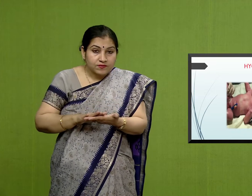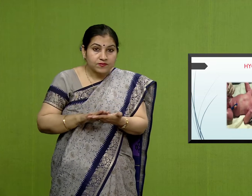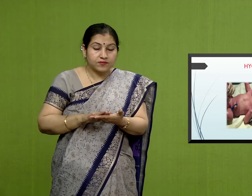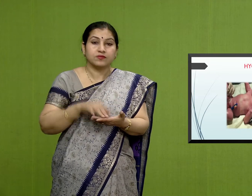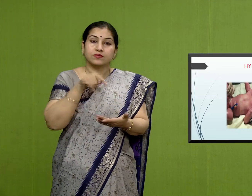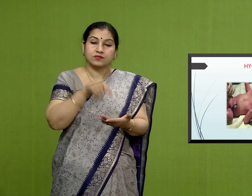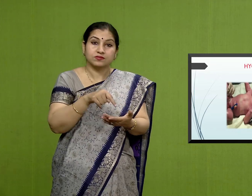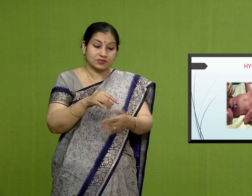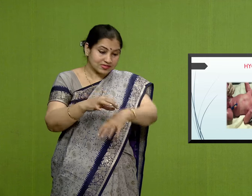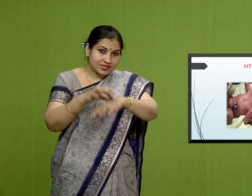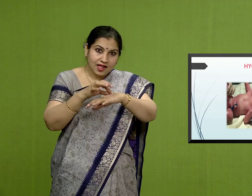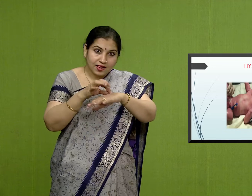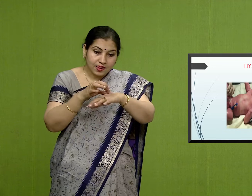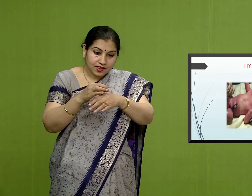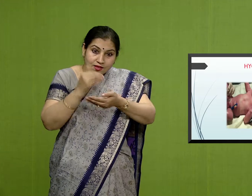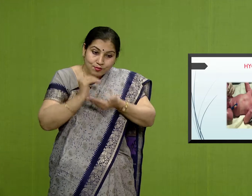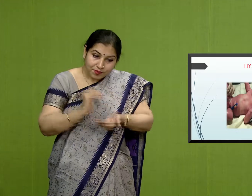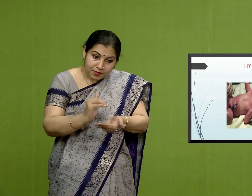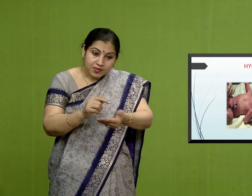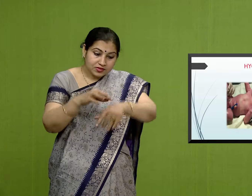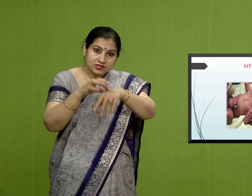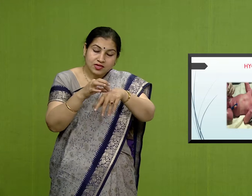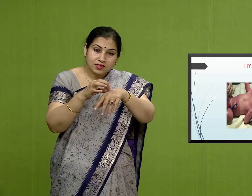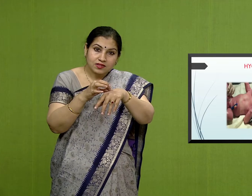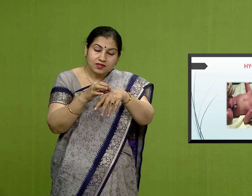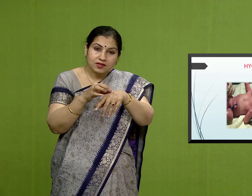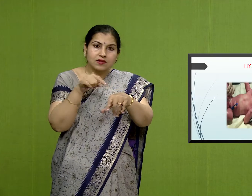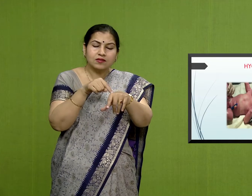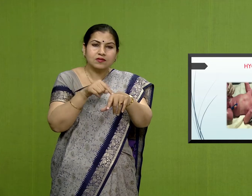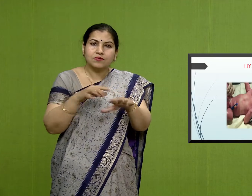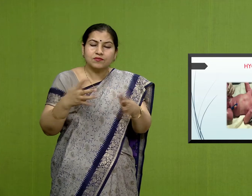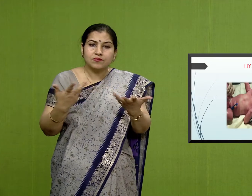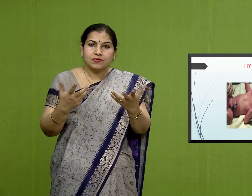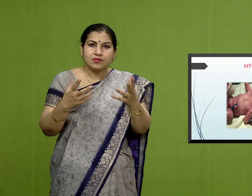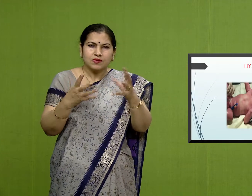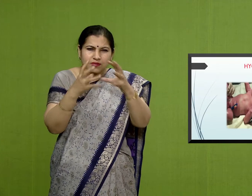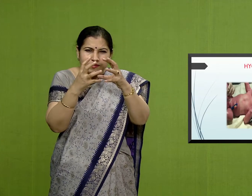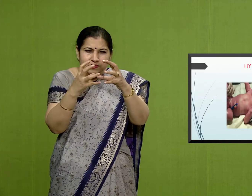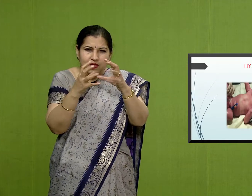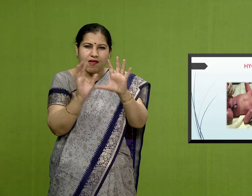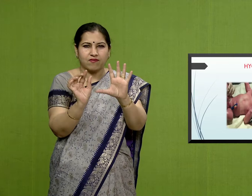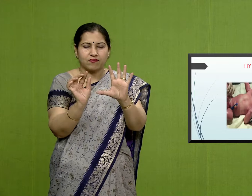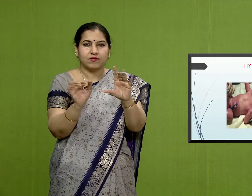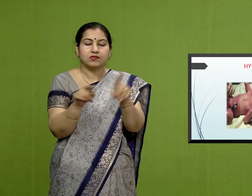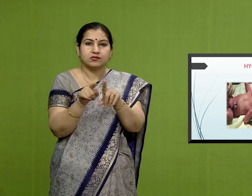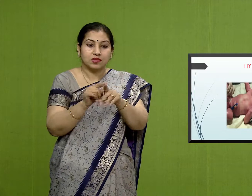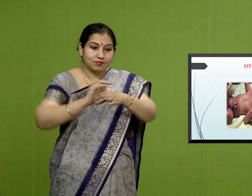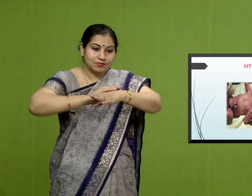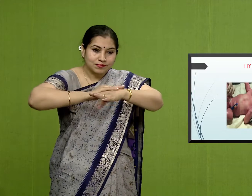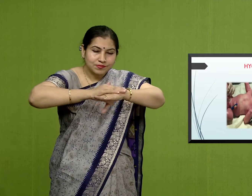The skin of the newborn is often wrinkled and covered with